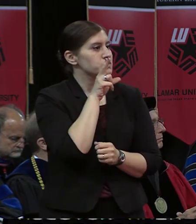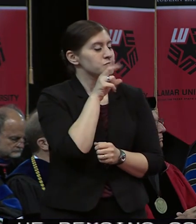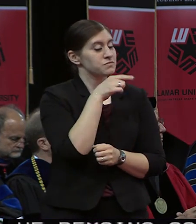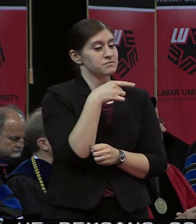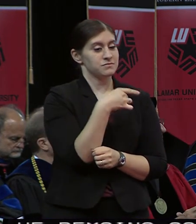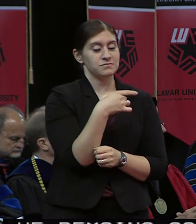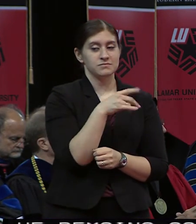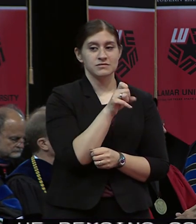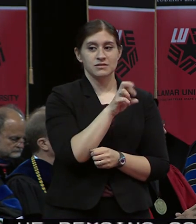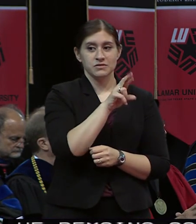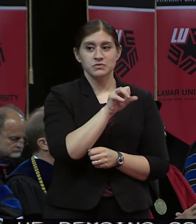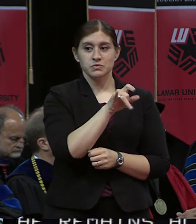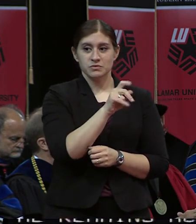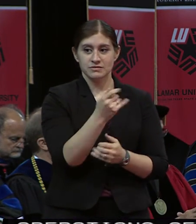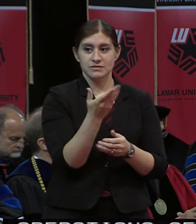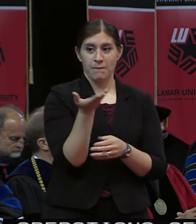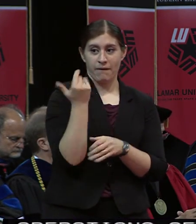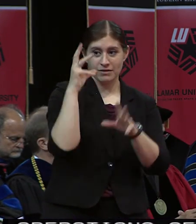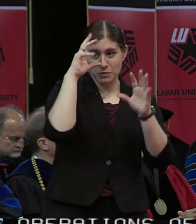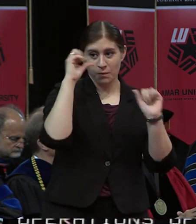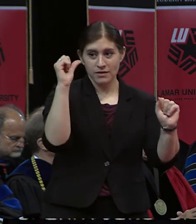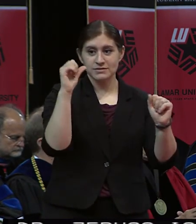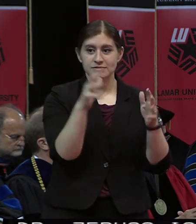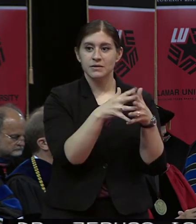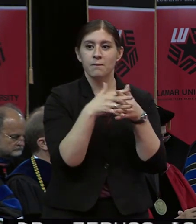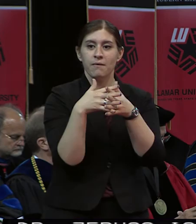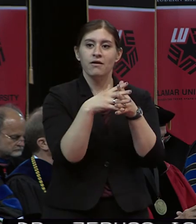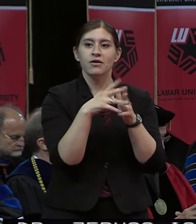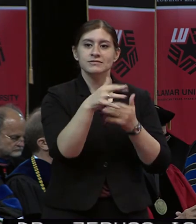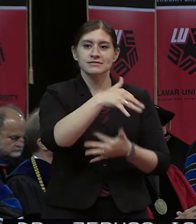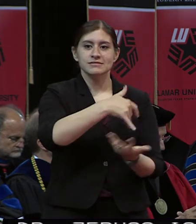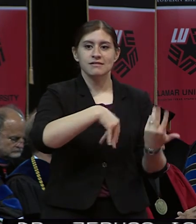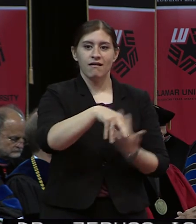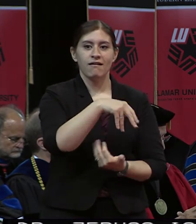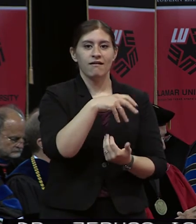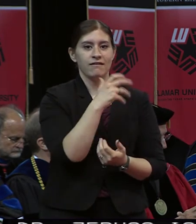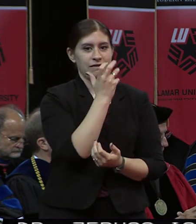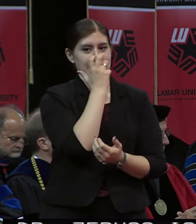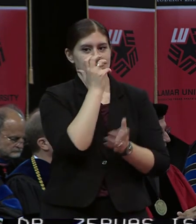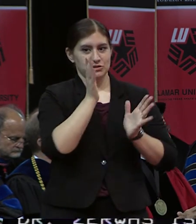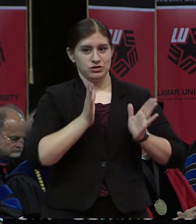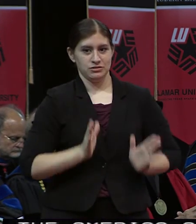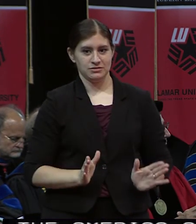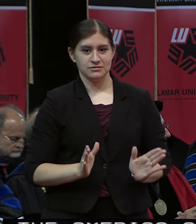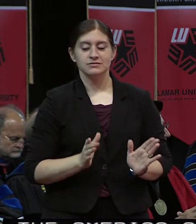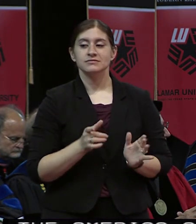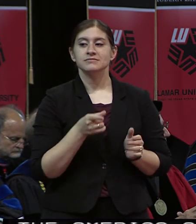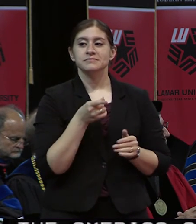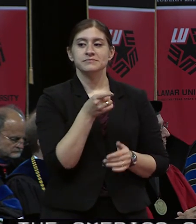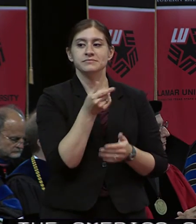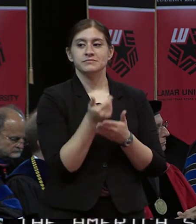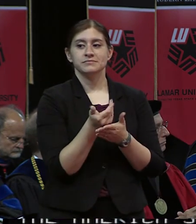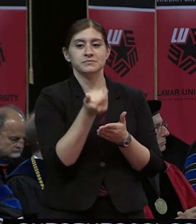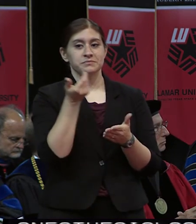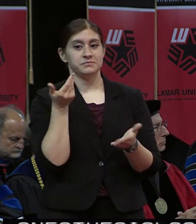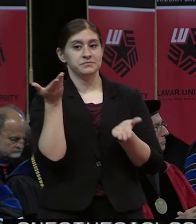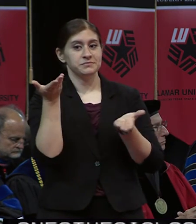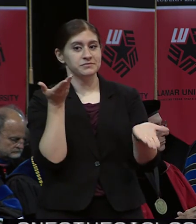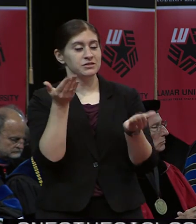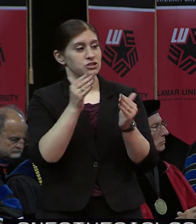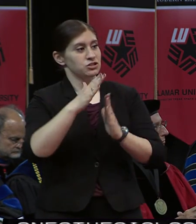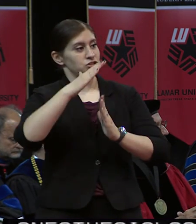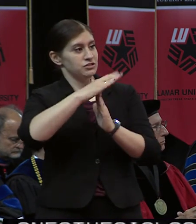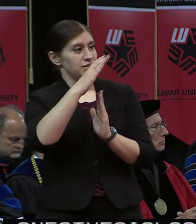Dr. Zerwas is past president of the American Society of Anesthesiologists and has previously served as chief